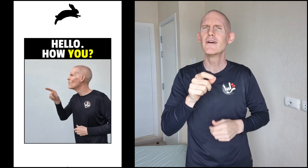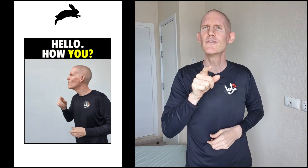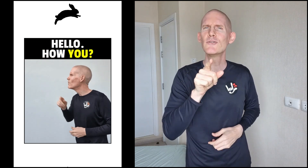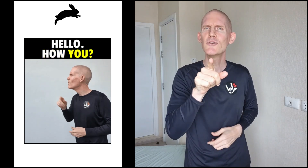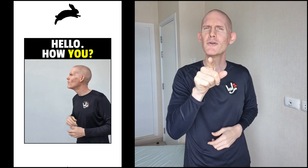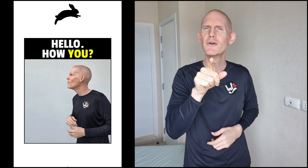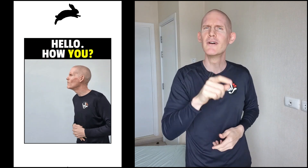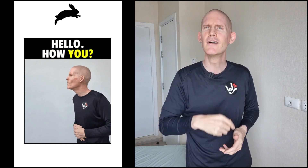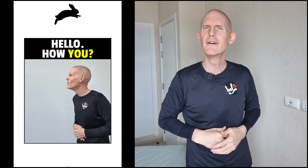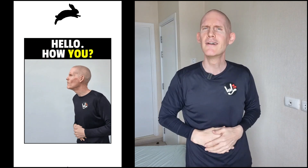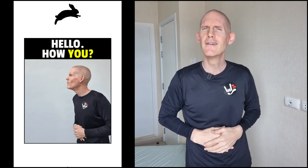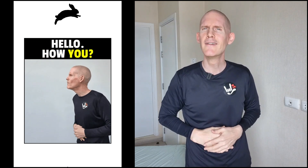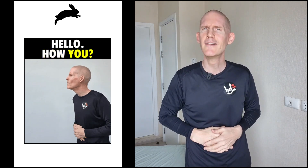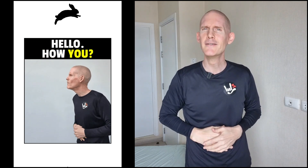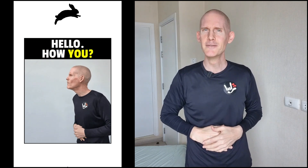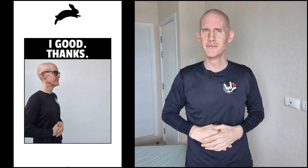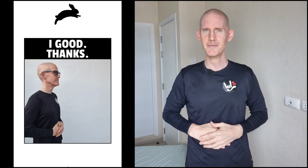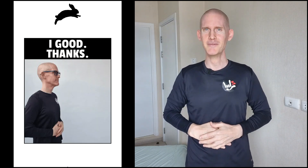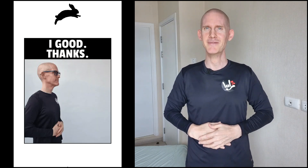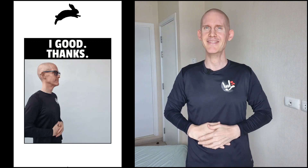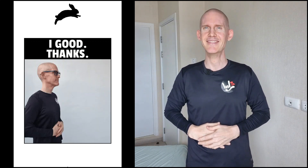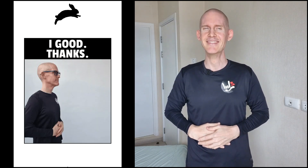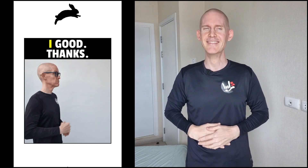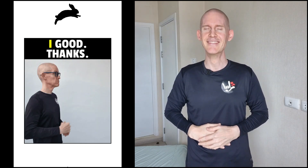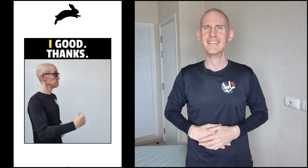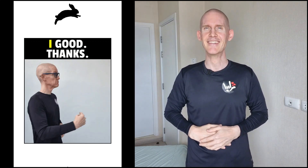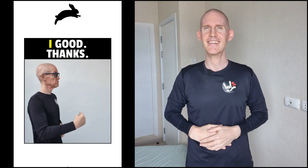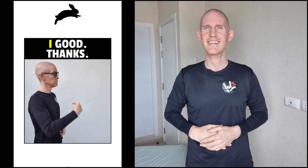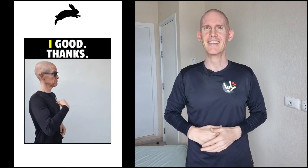How you?